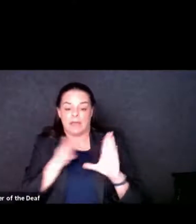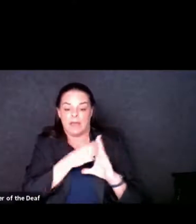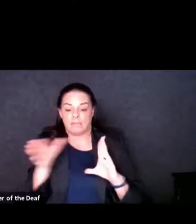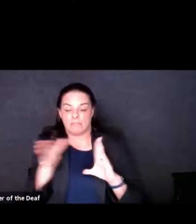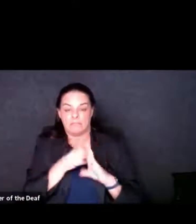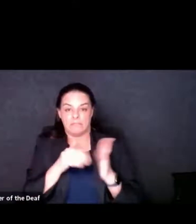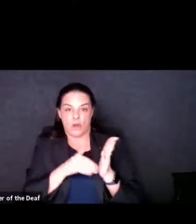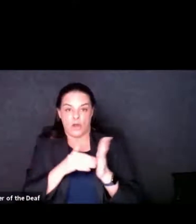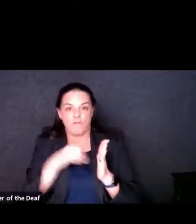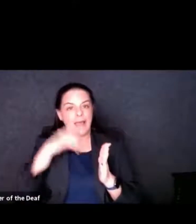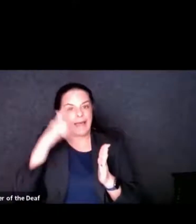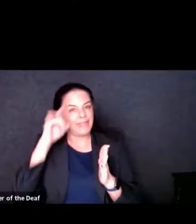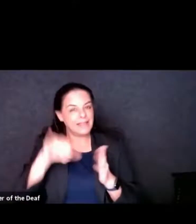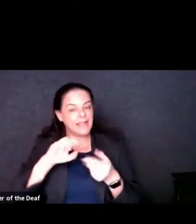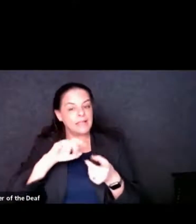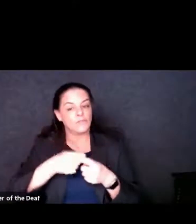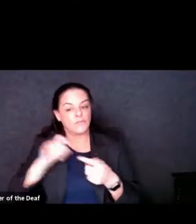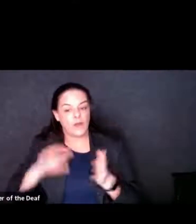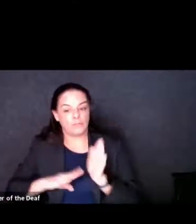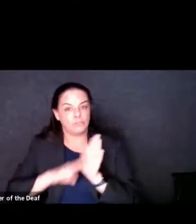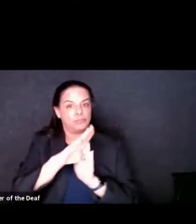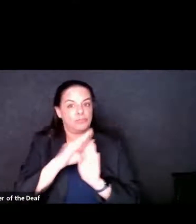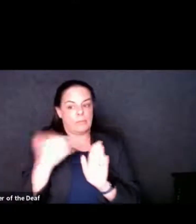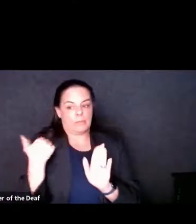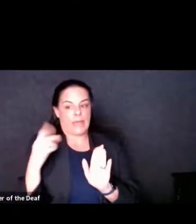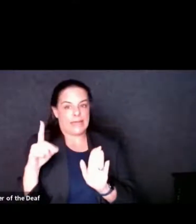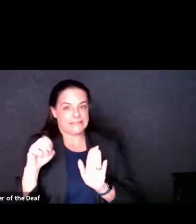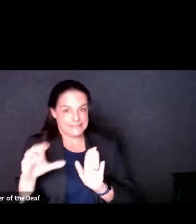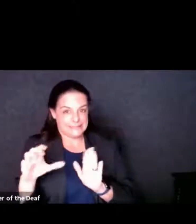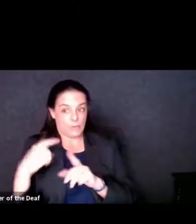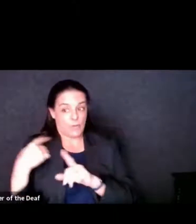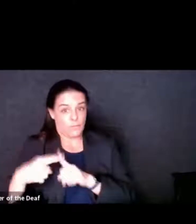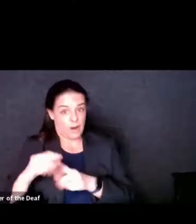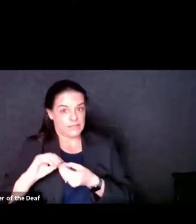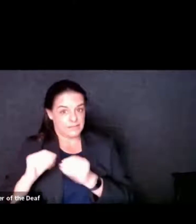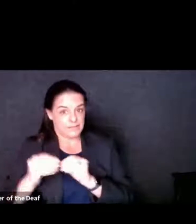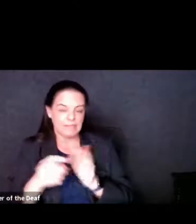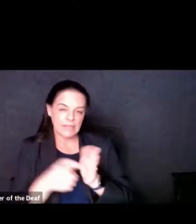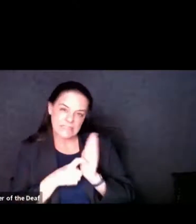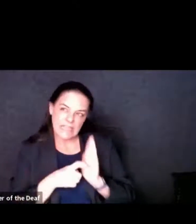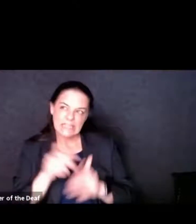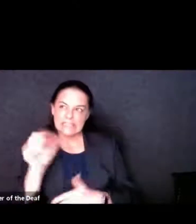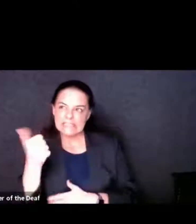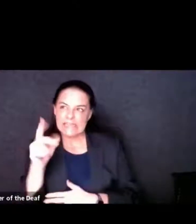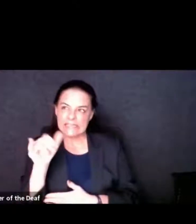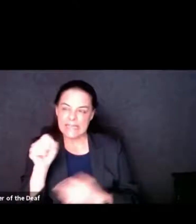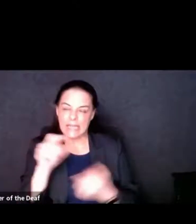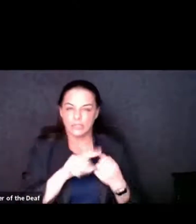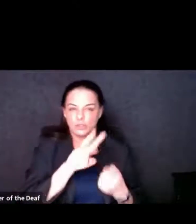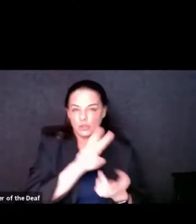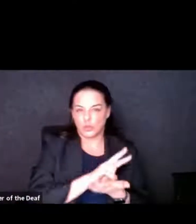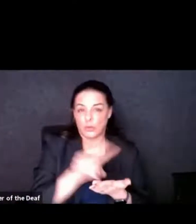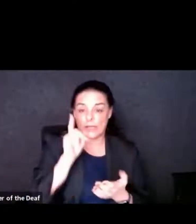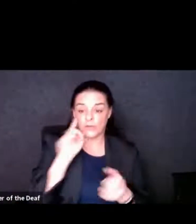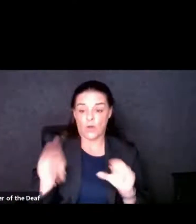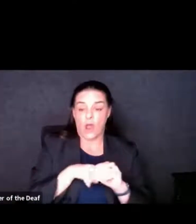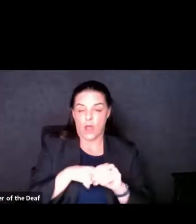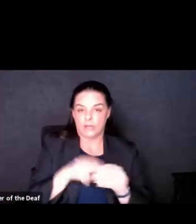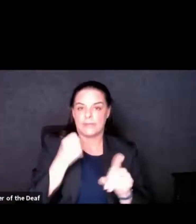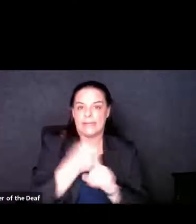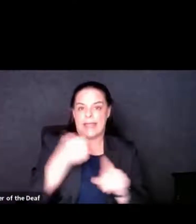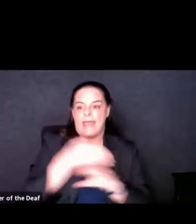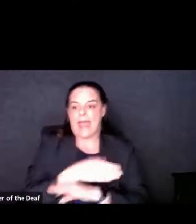the spike that we saw in December of cases. It tends to take 10 days to about 2 weeks for those hospitalizations to hit following a